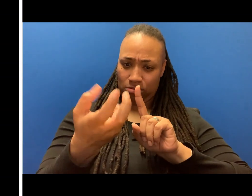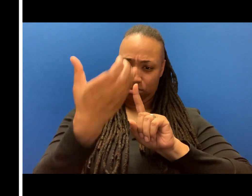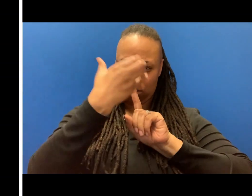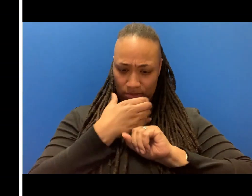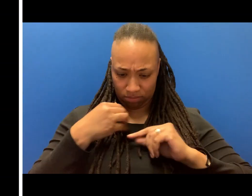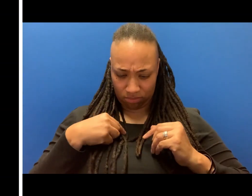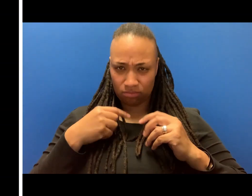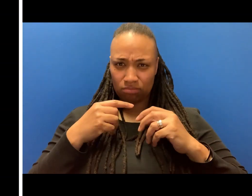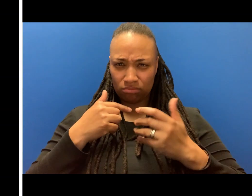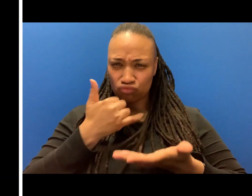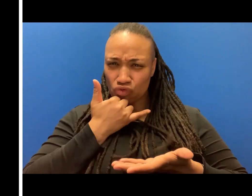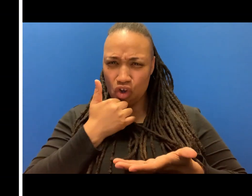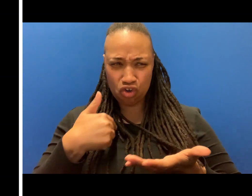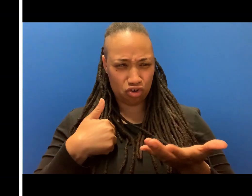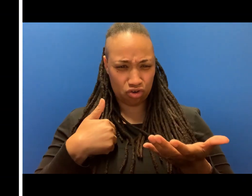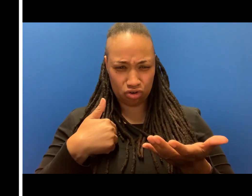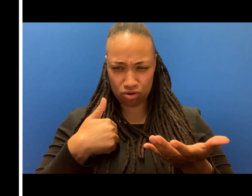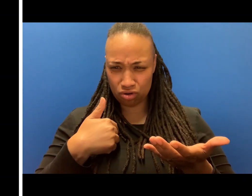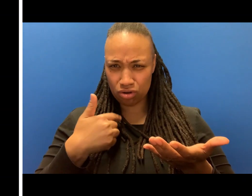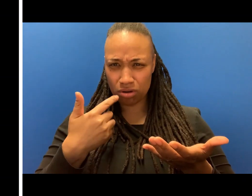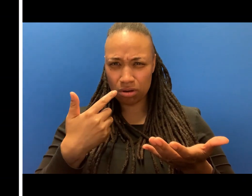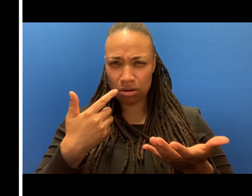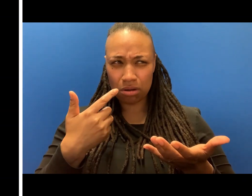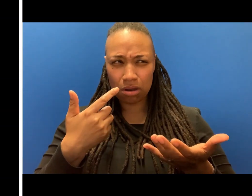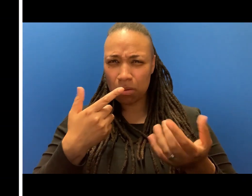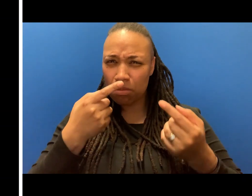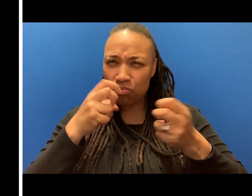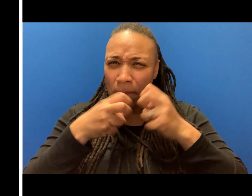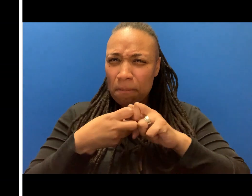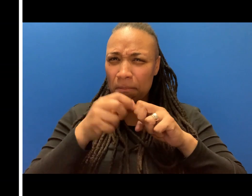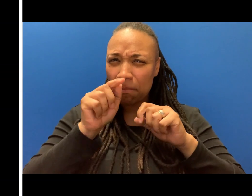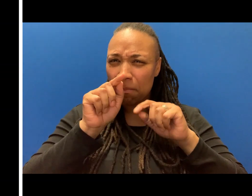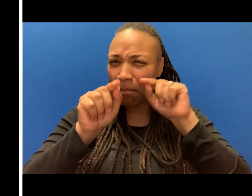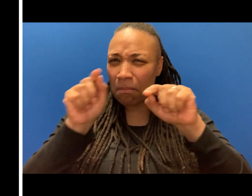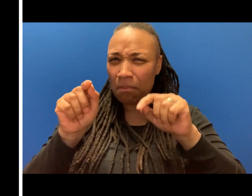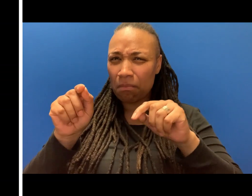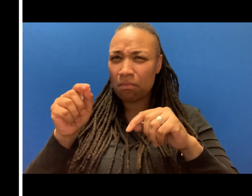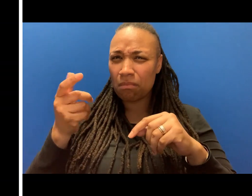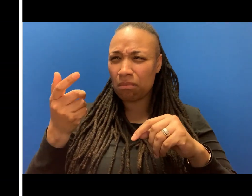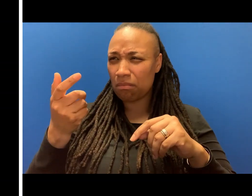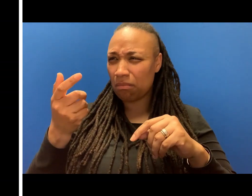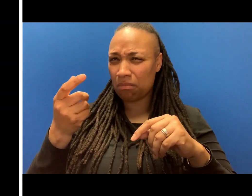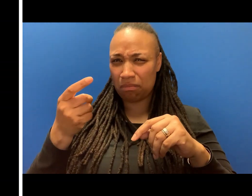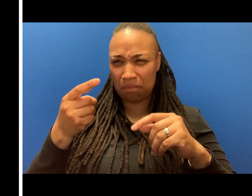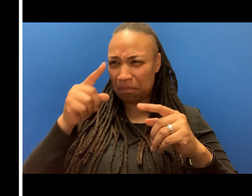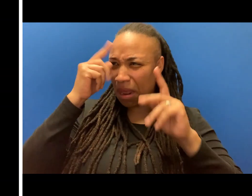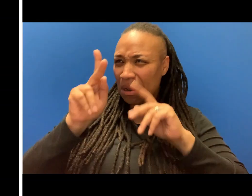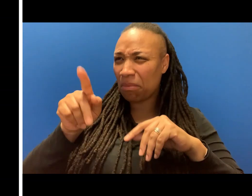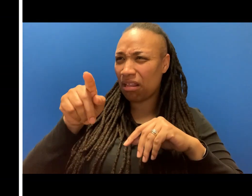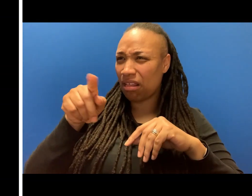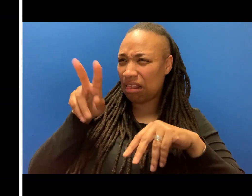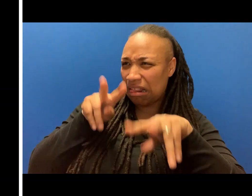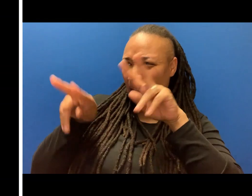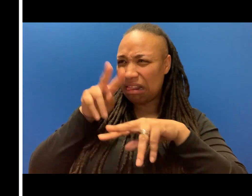your family. We are sick. Do you hear us talking about some other group of people